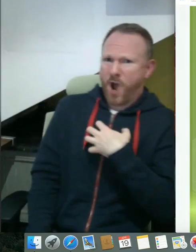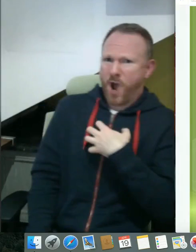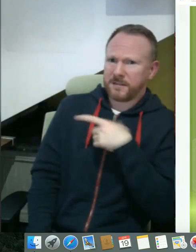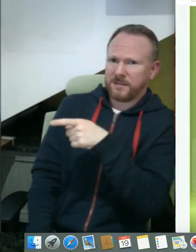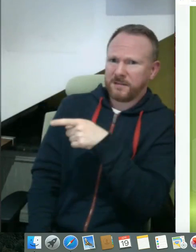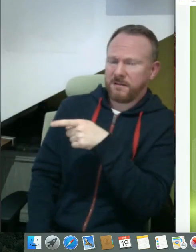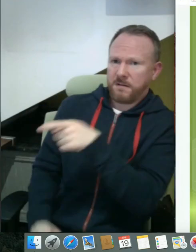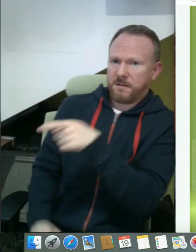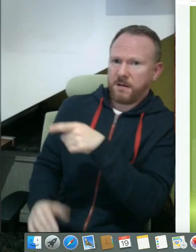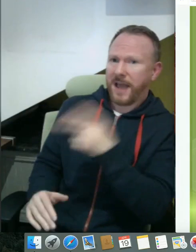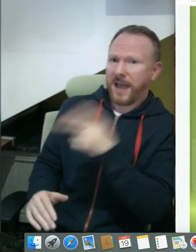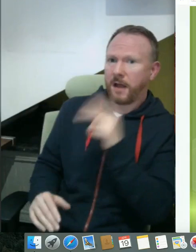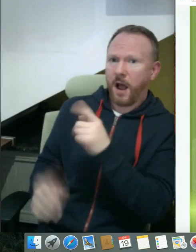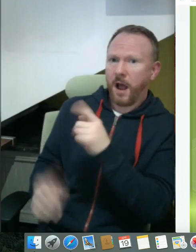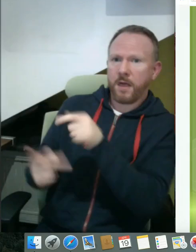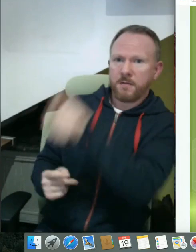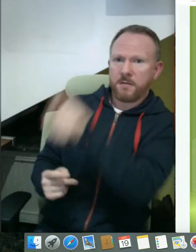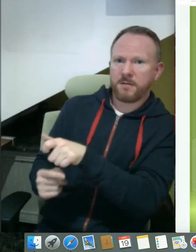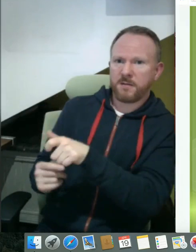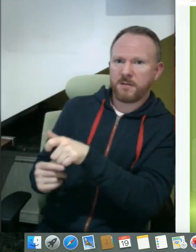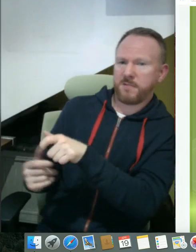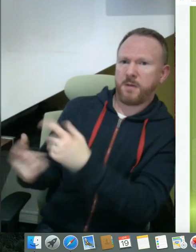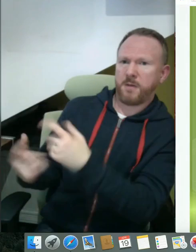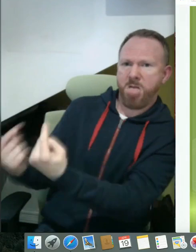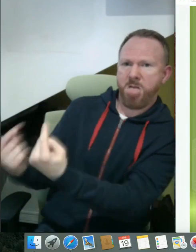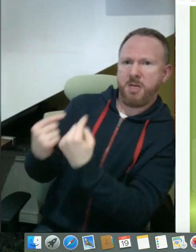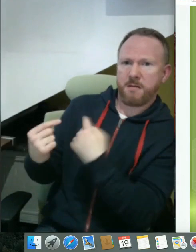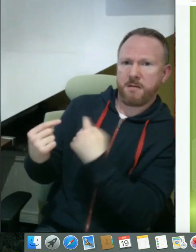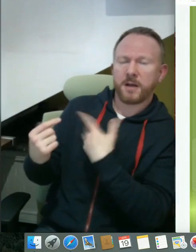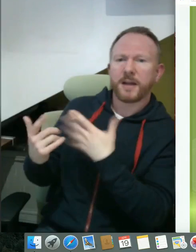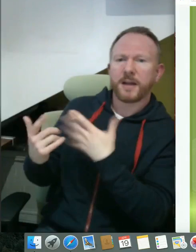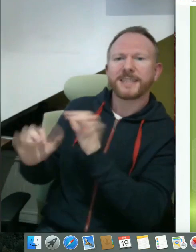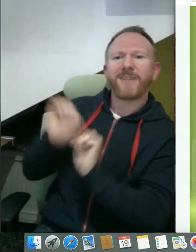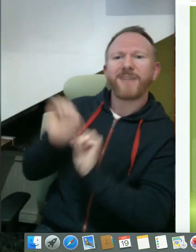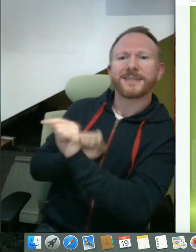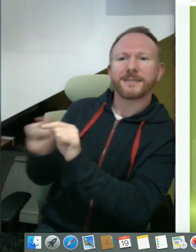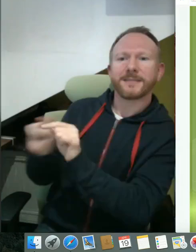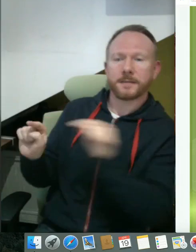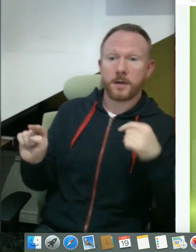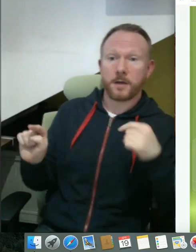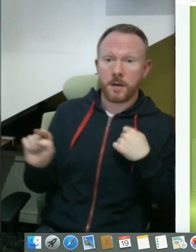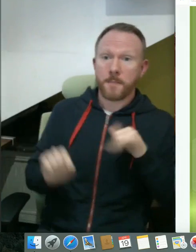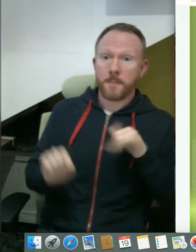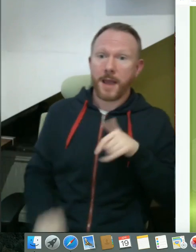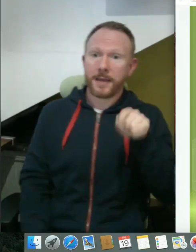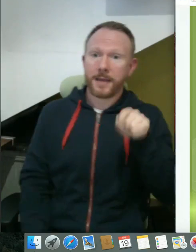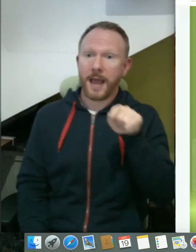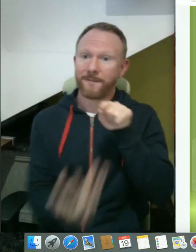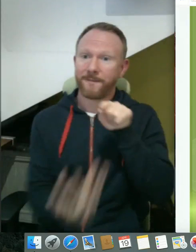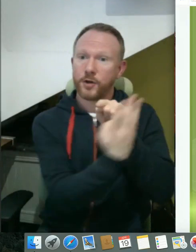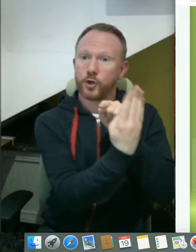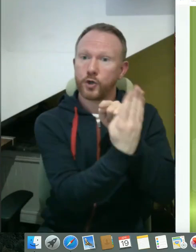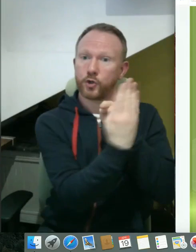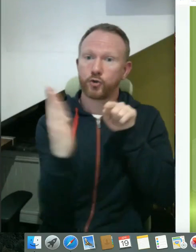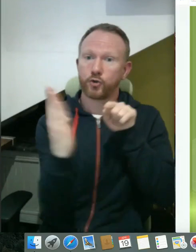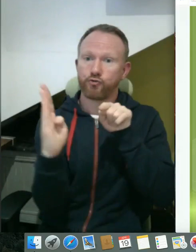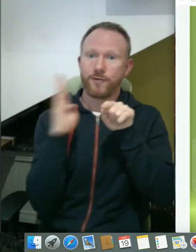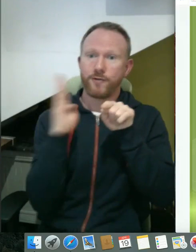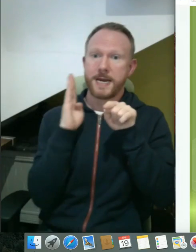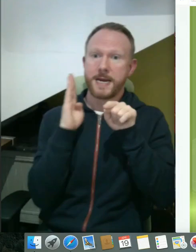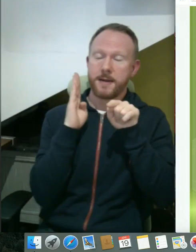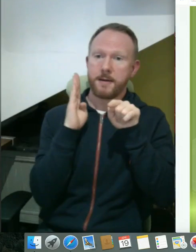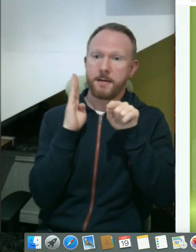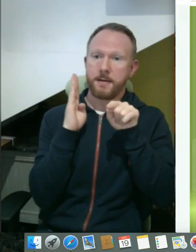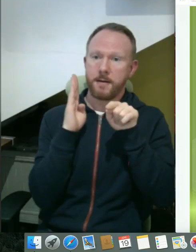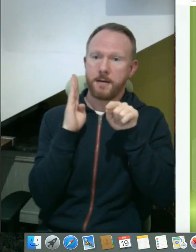as screens may be erected around the witness stand, or a video link from another room or from